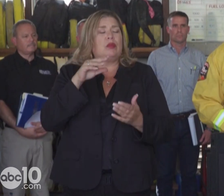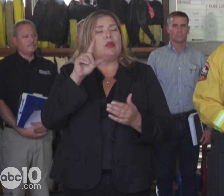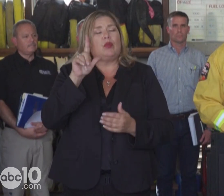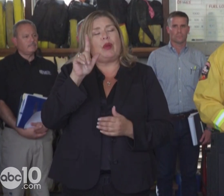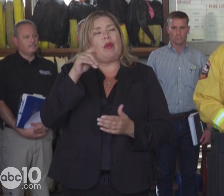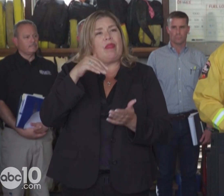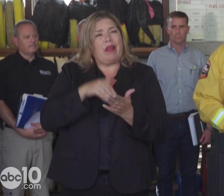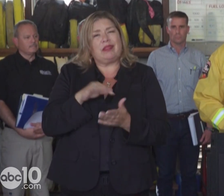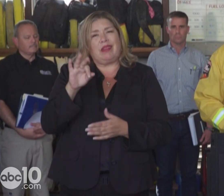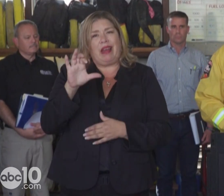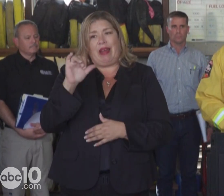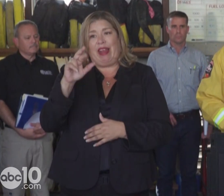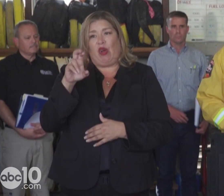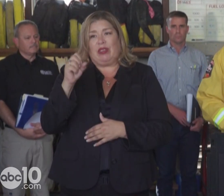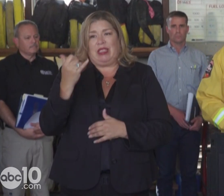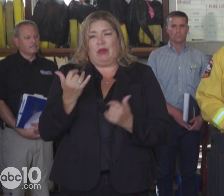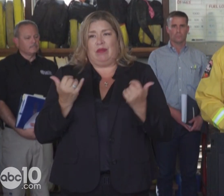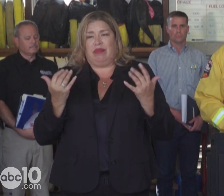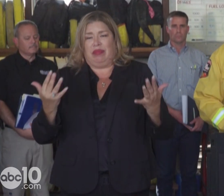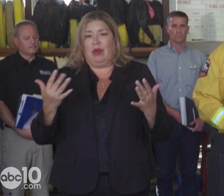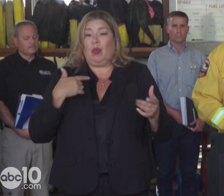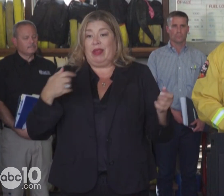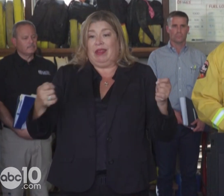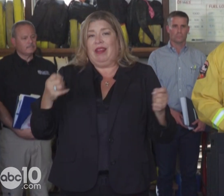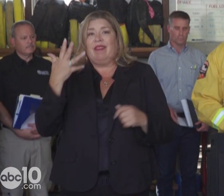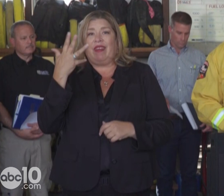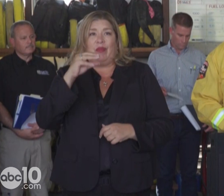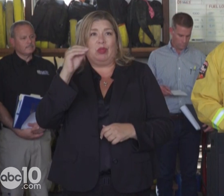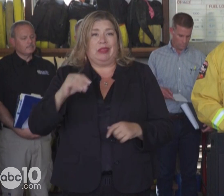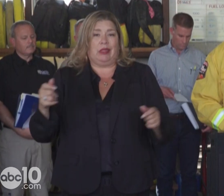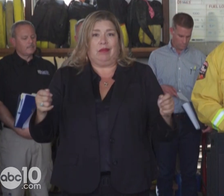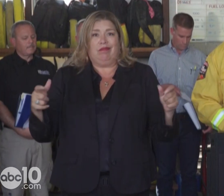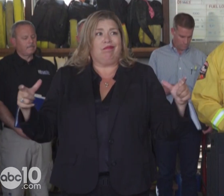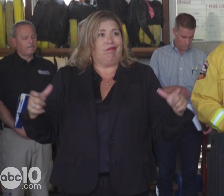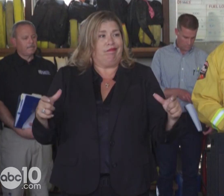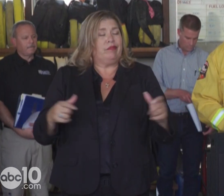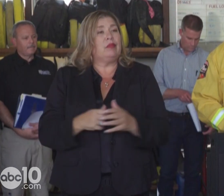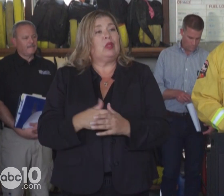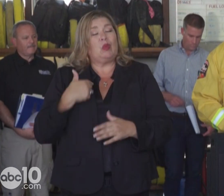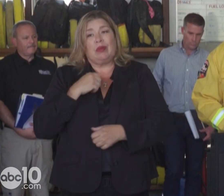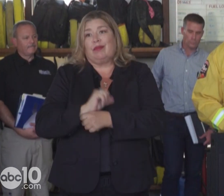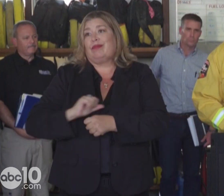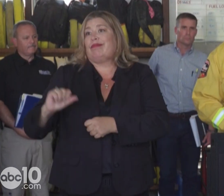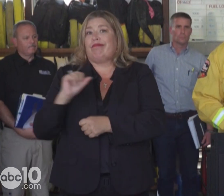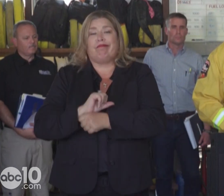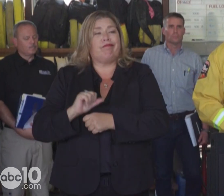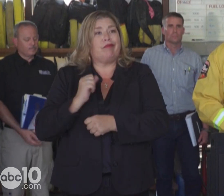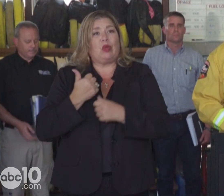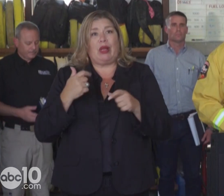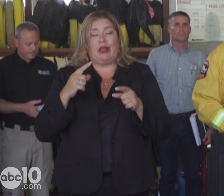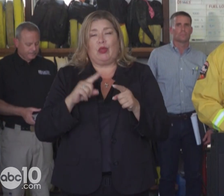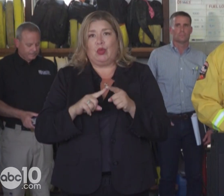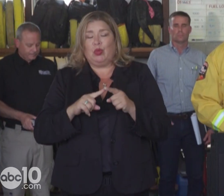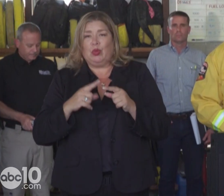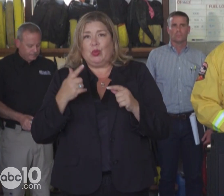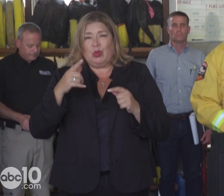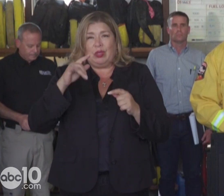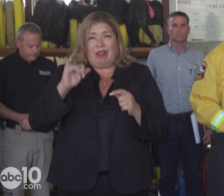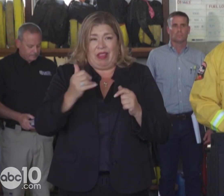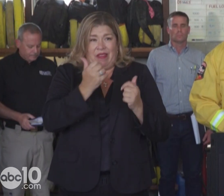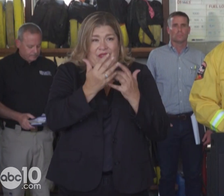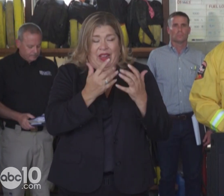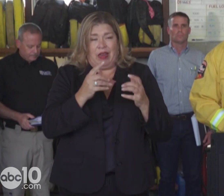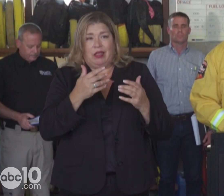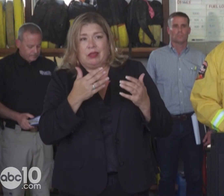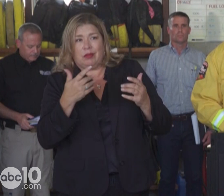21,900 acres that, as of this morning, 5% contained. We're working diligently on closing the doors that are still open on